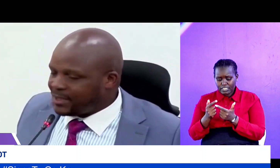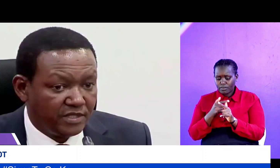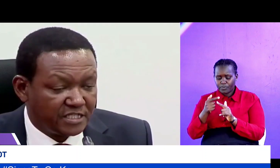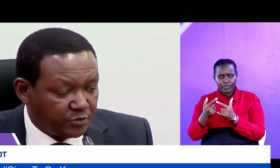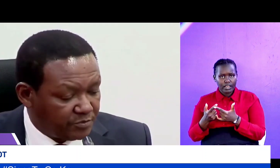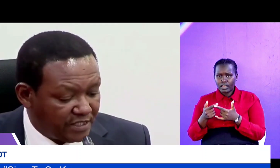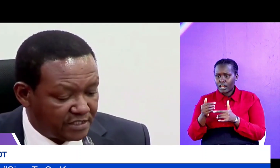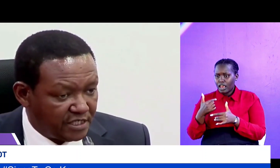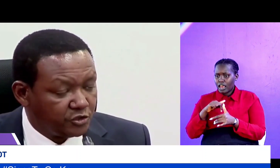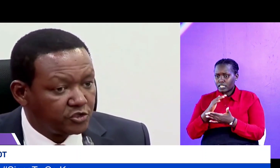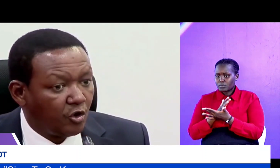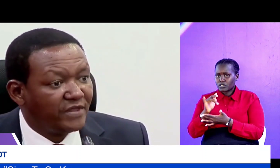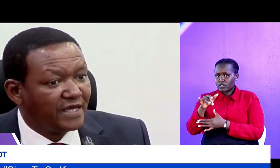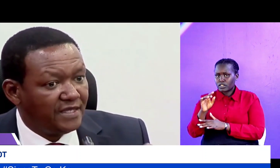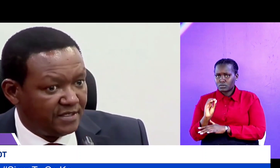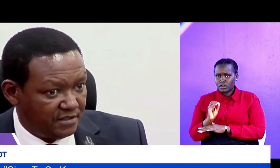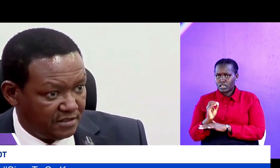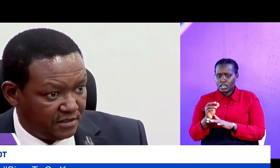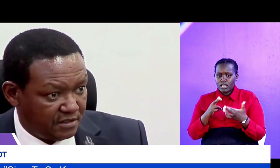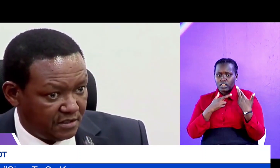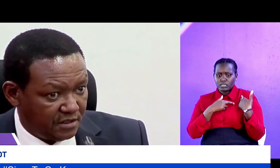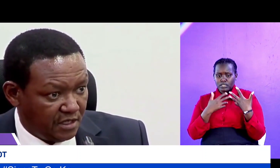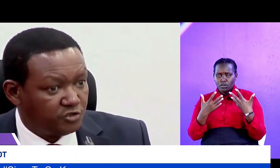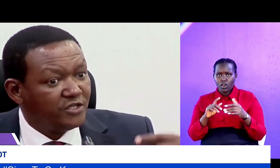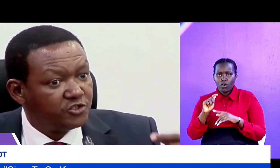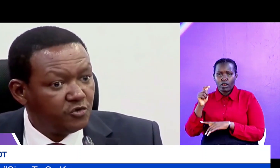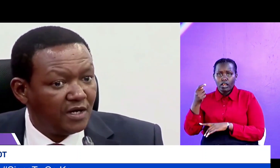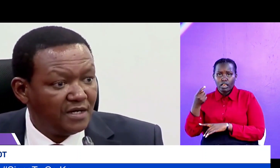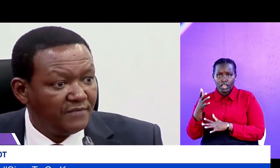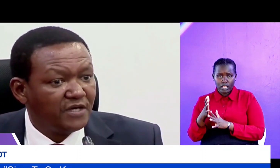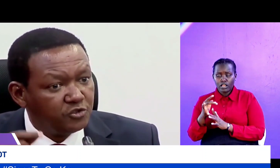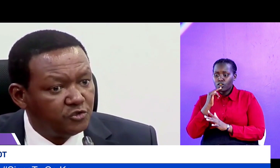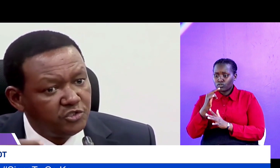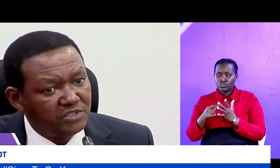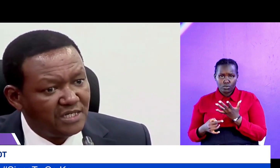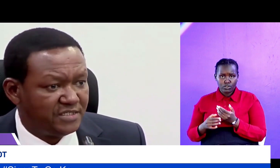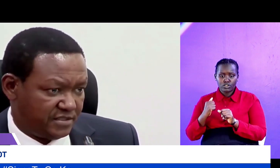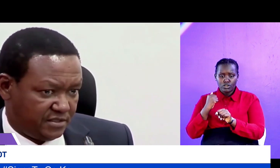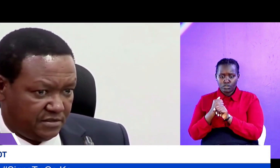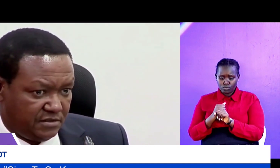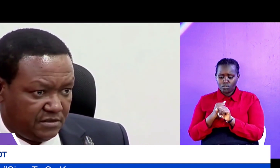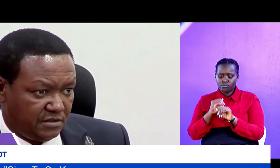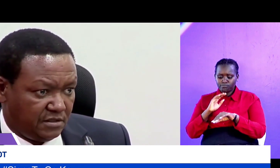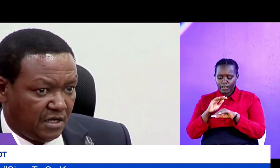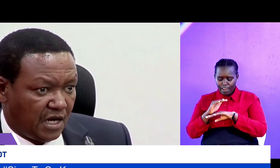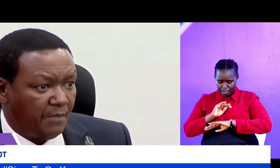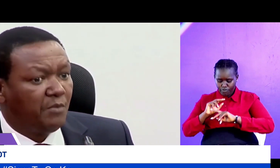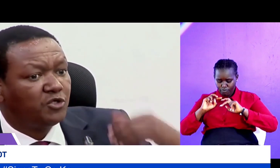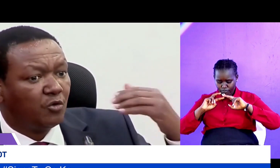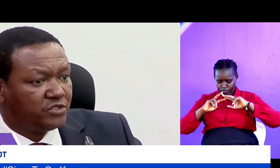The responsibility is also on the Kenyan to ensure that you do due diligence. Kama mtu